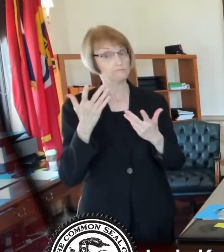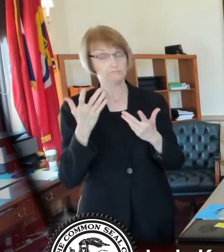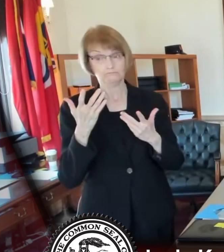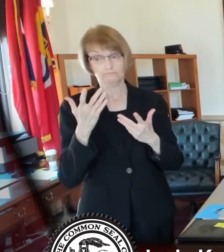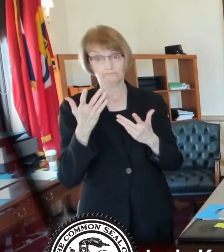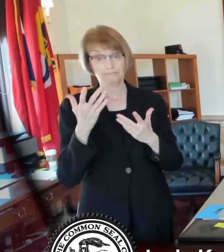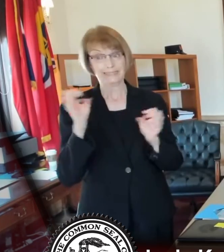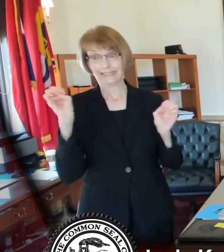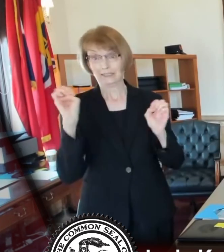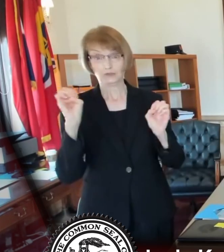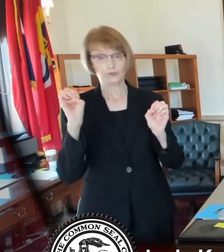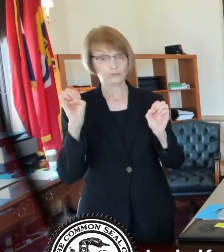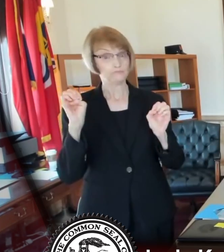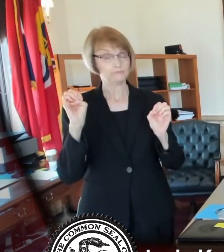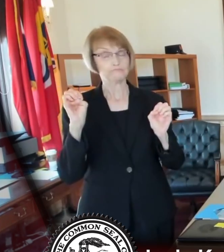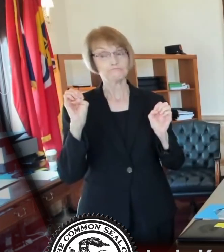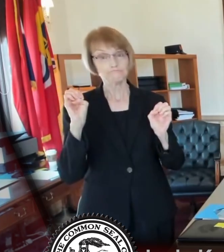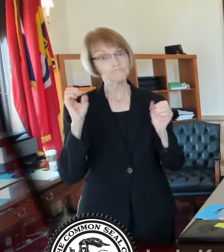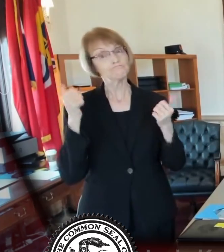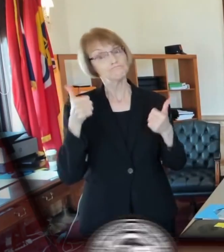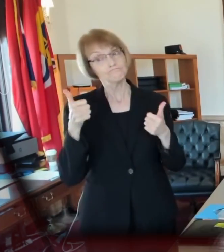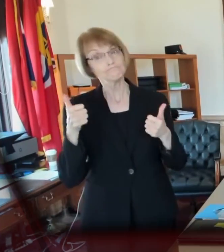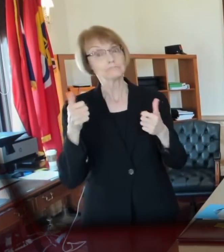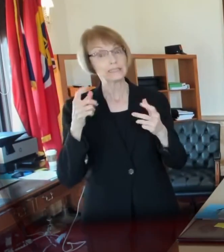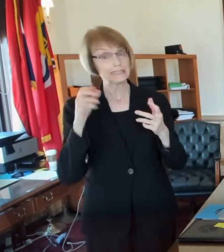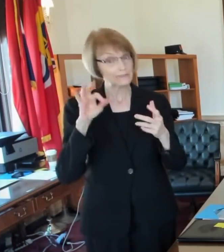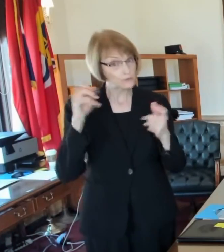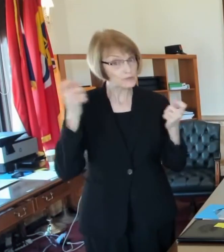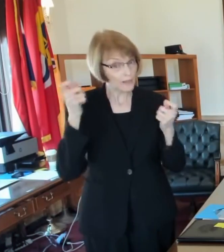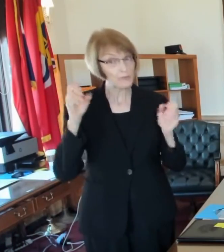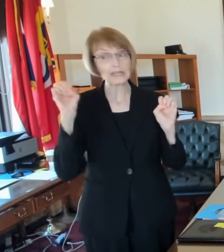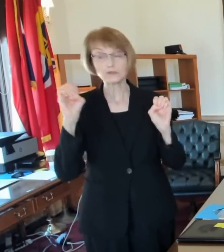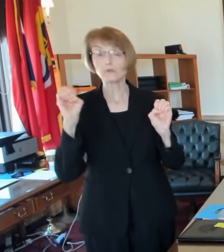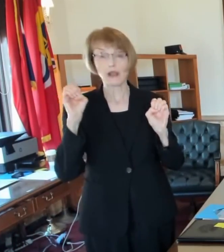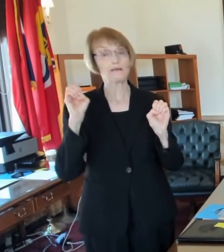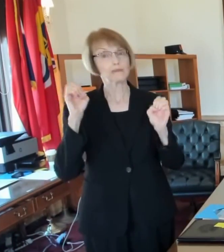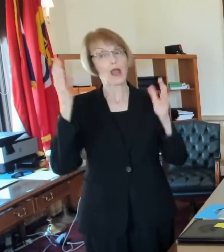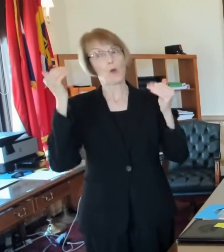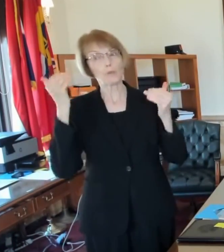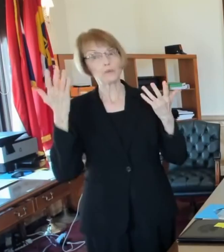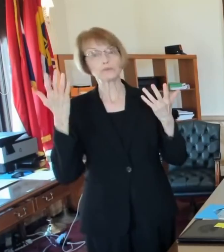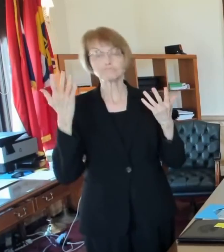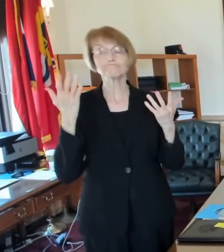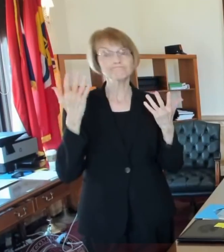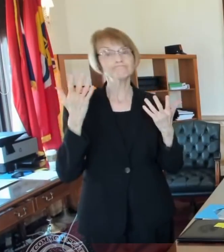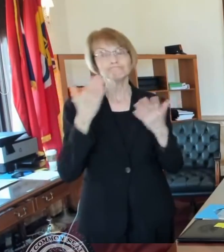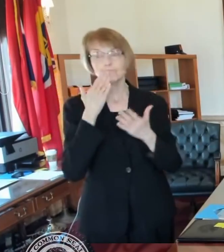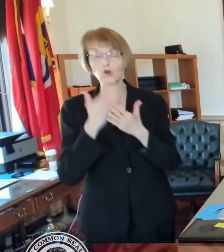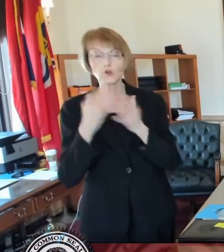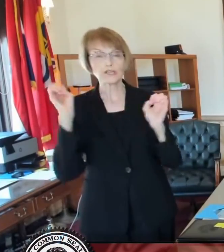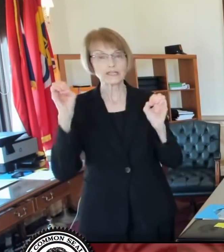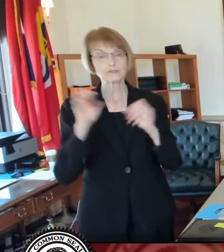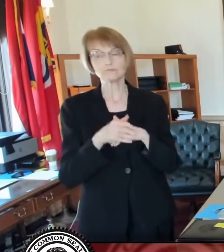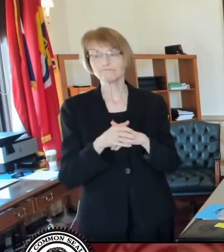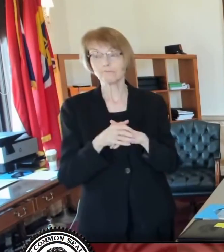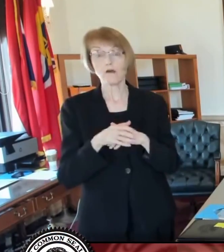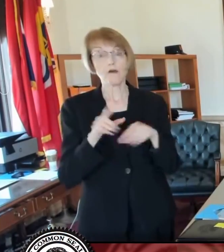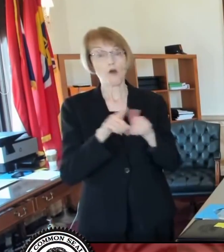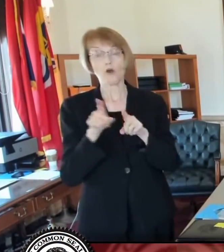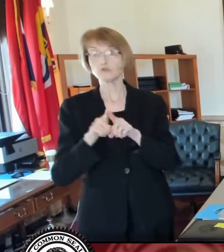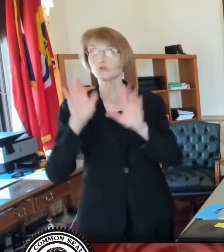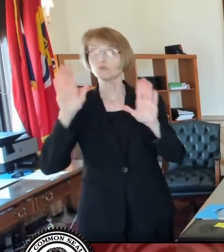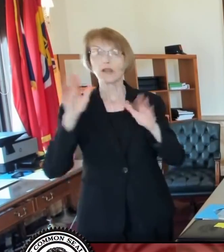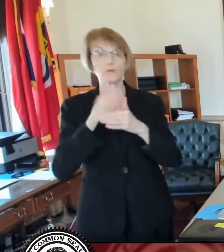lovely Easter, if you celebrate Easter, and I hope everybody had a great weekend. It was a